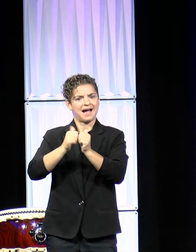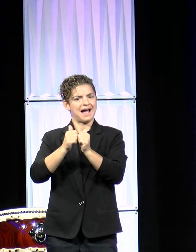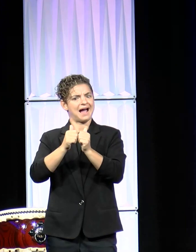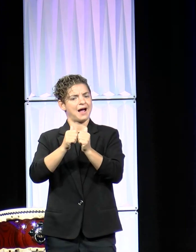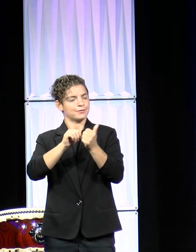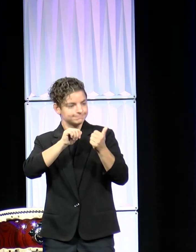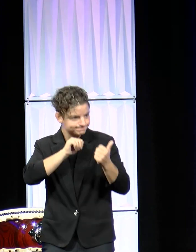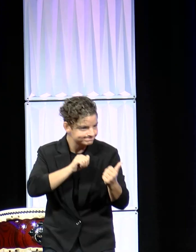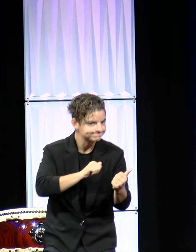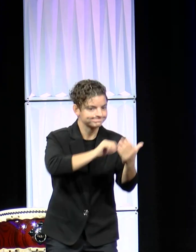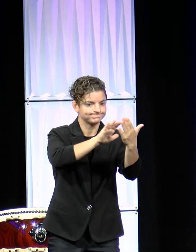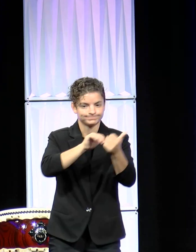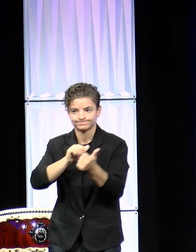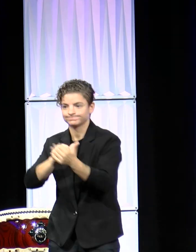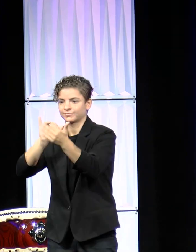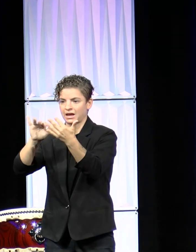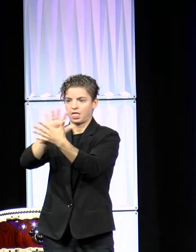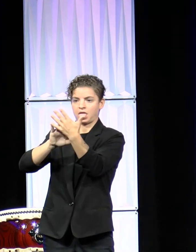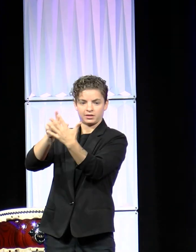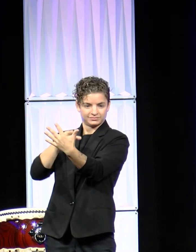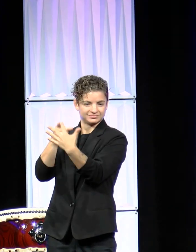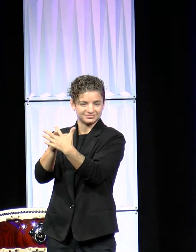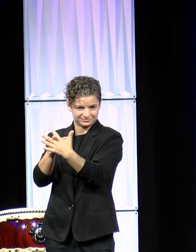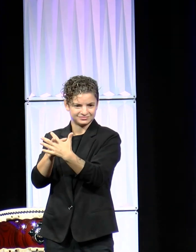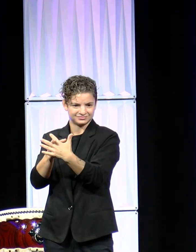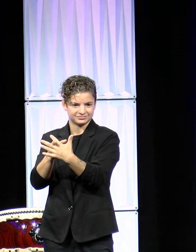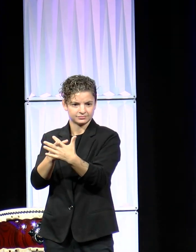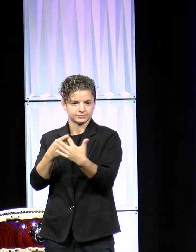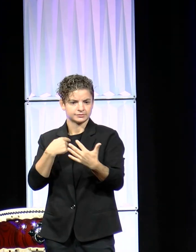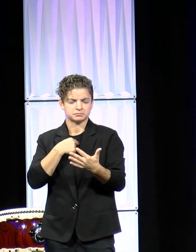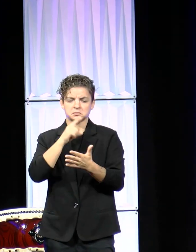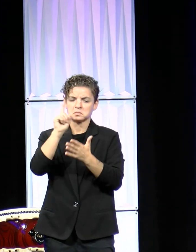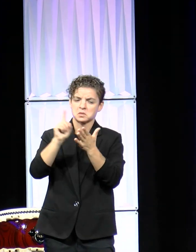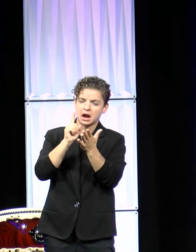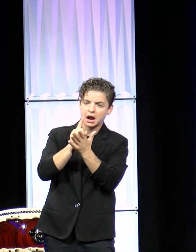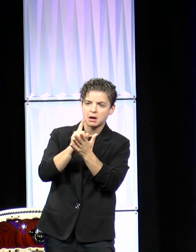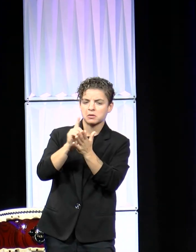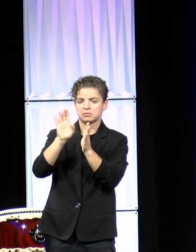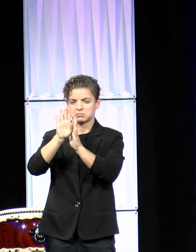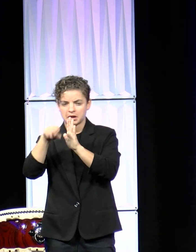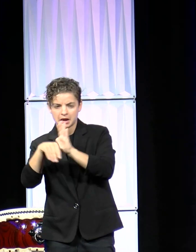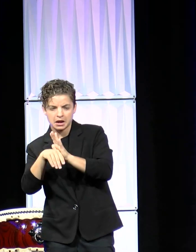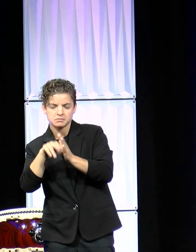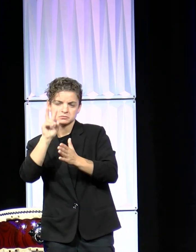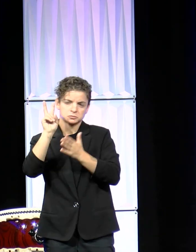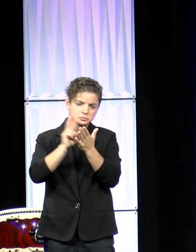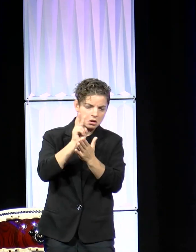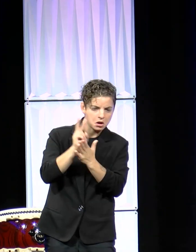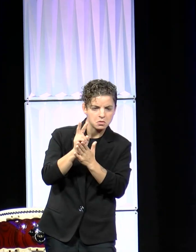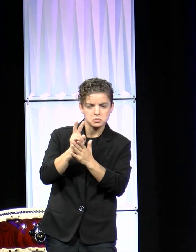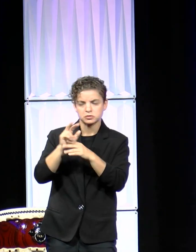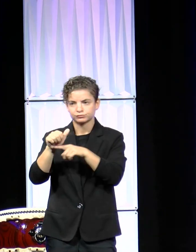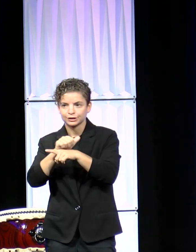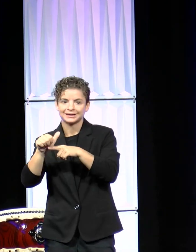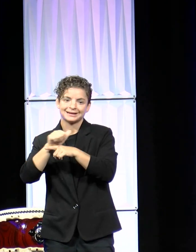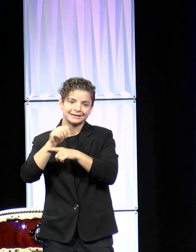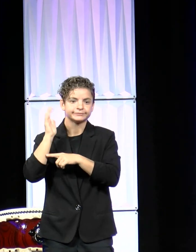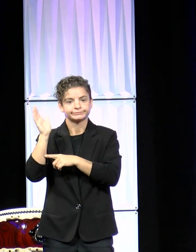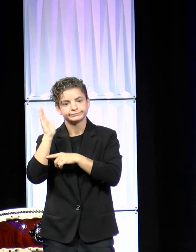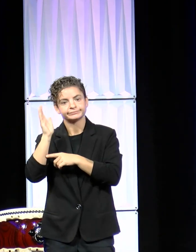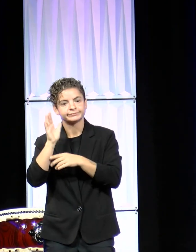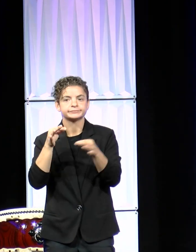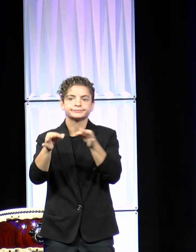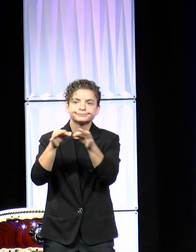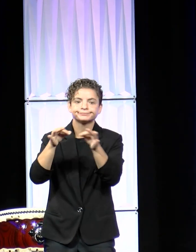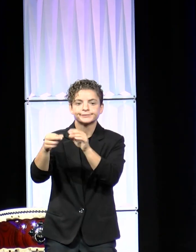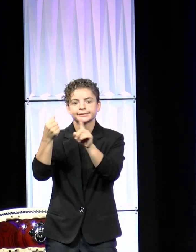2-hour training. I go through what microaggressions are, how do we address them in the moment. And after each and every one of